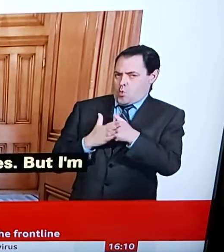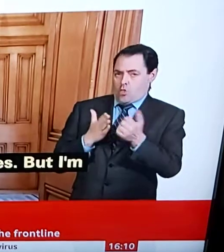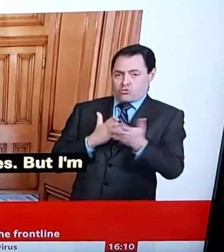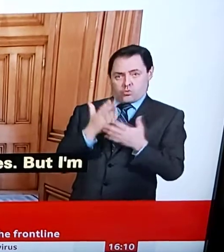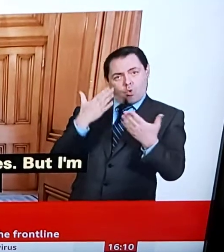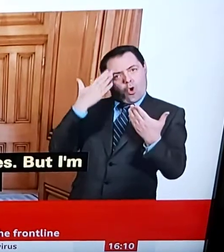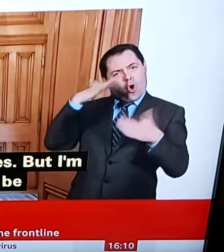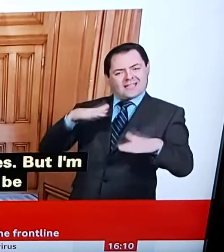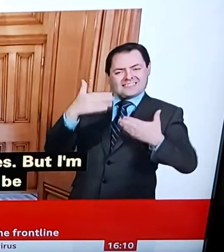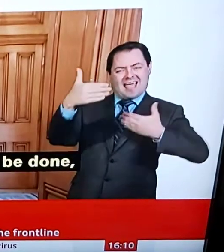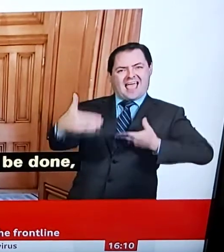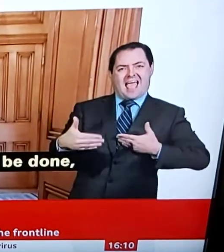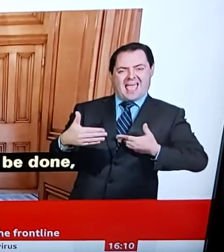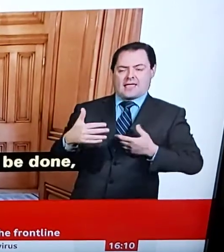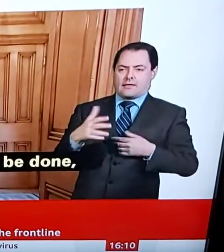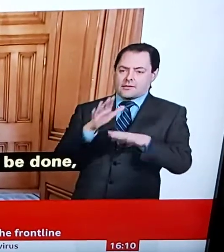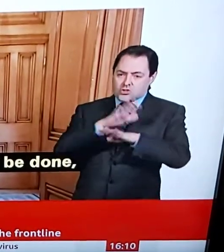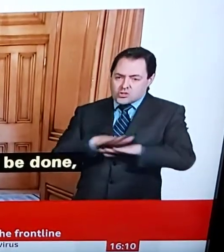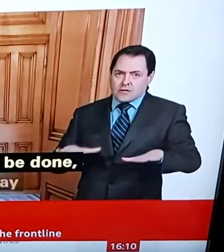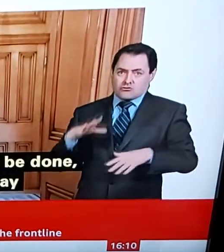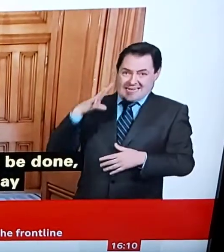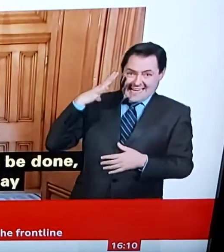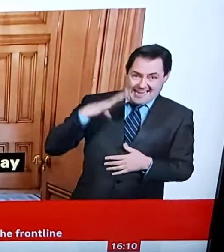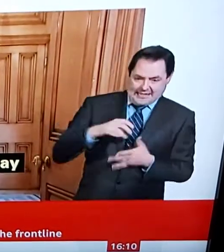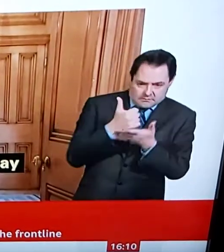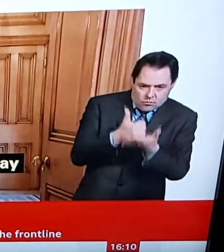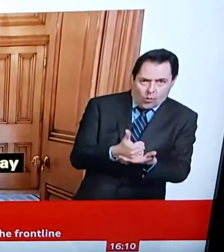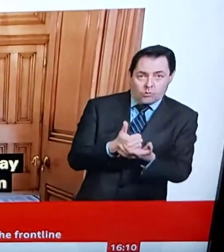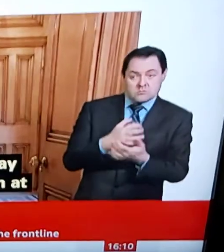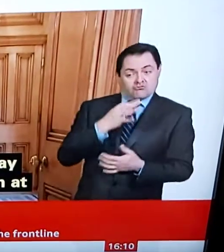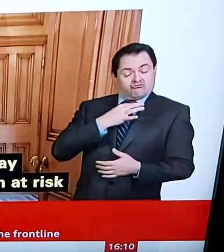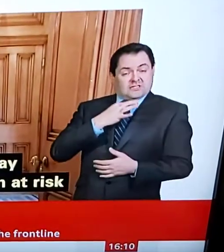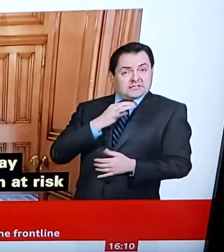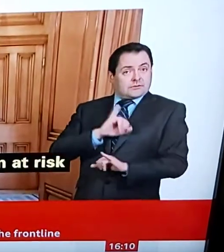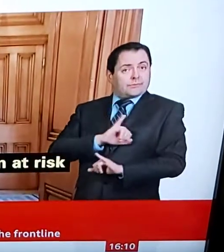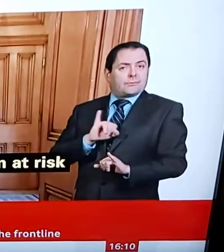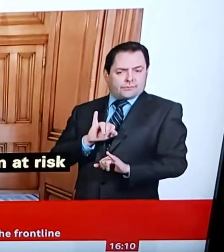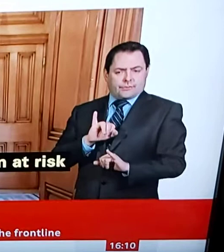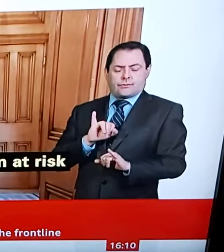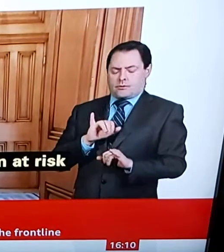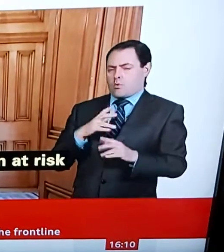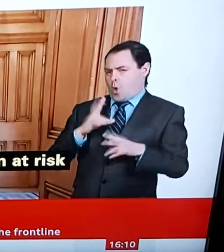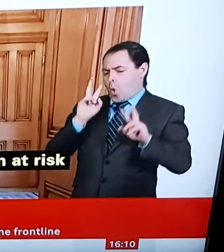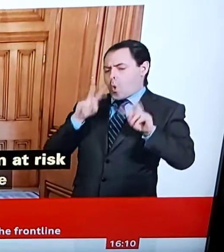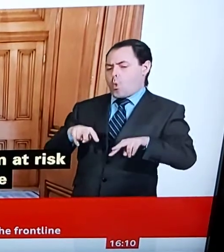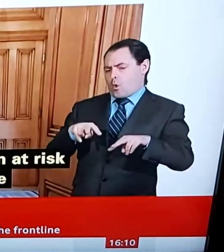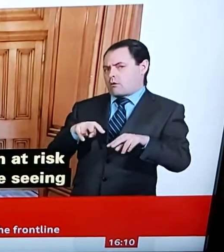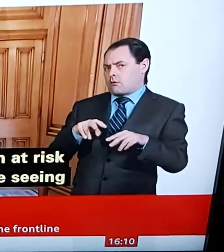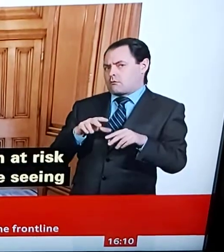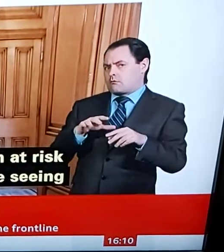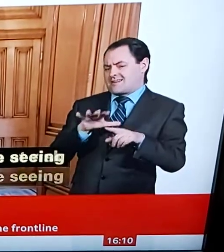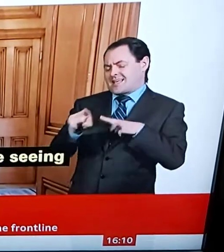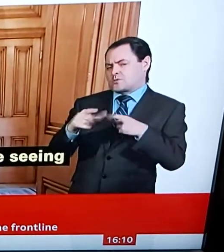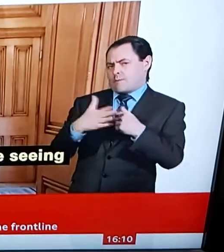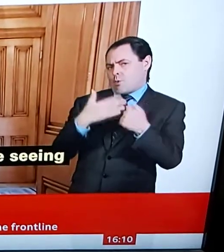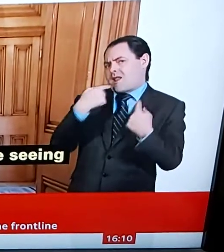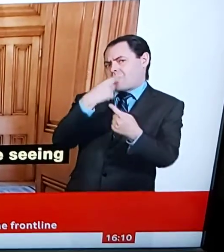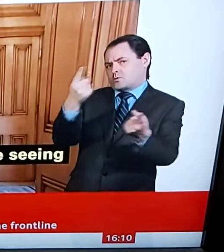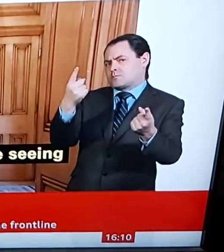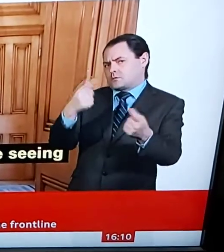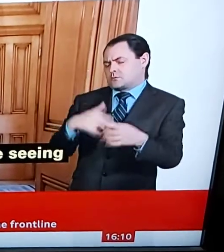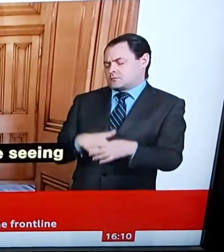to support children at risk and in need, and we'll be seeing more next week about work in this area. I also recognise that